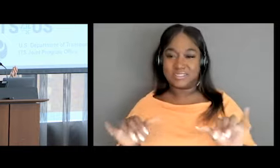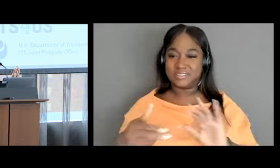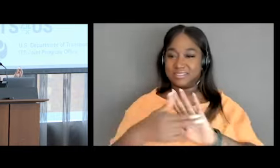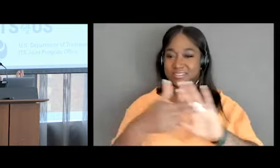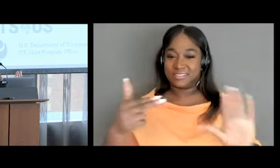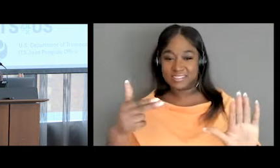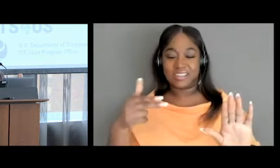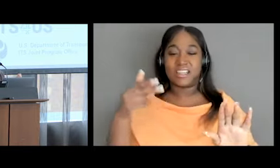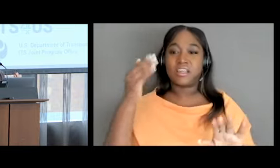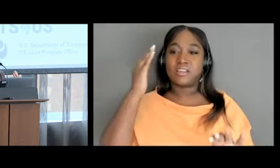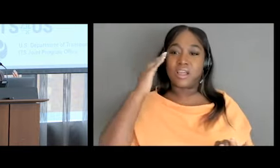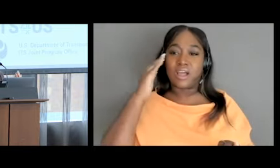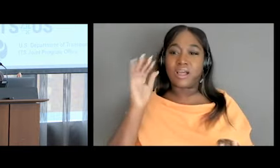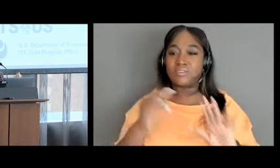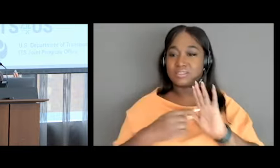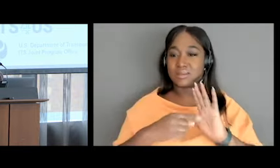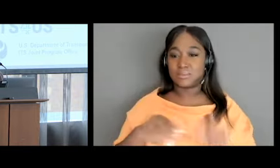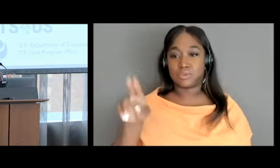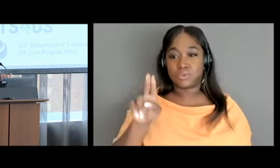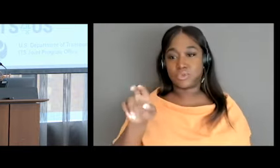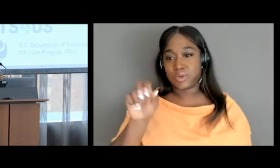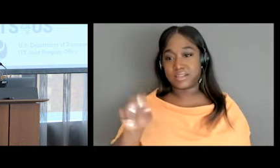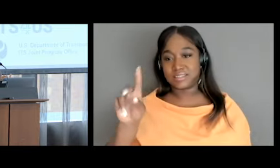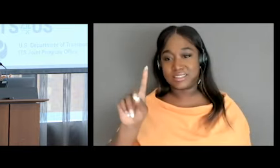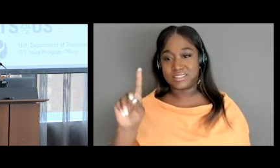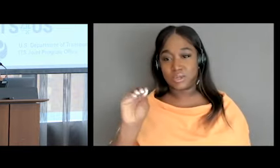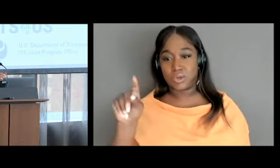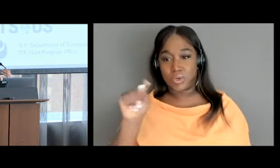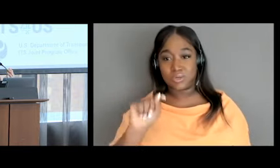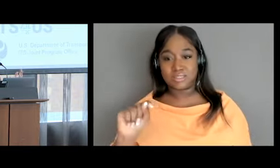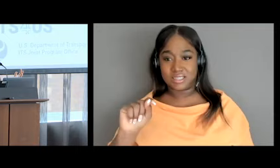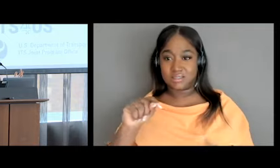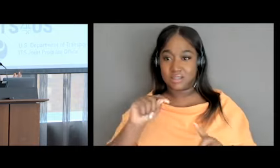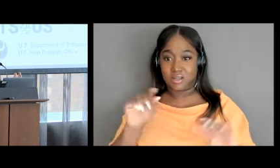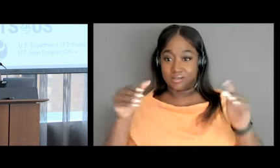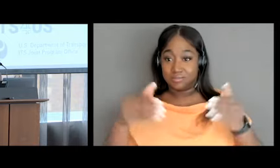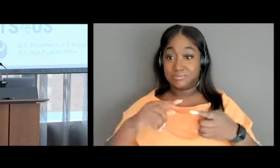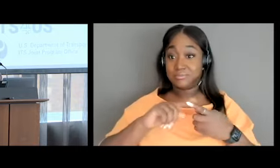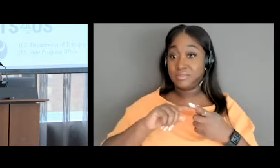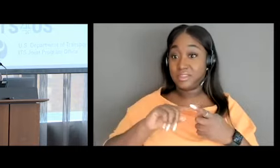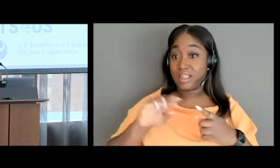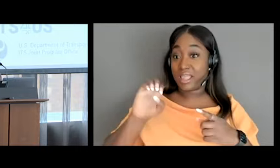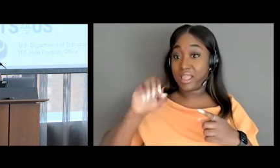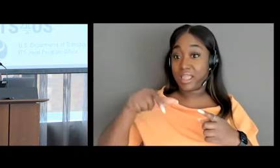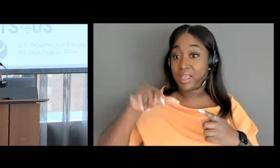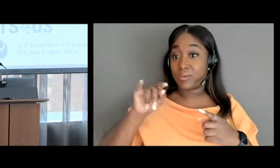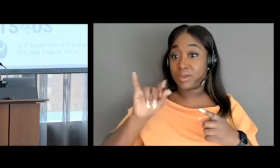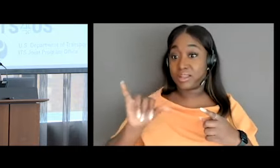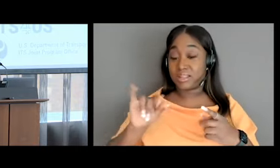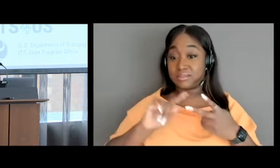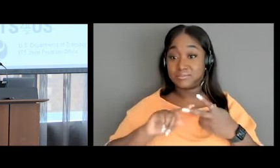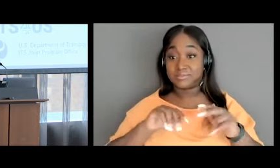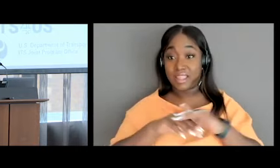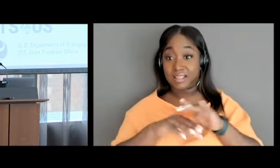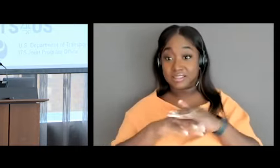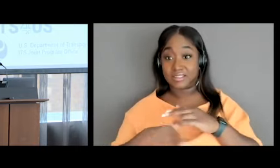US DOT currently highlights equity and access as one of the 5 main principles that the US DOT